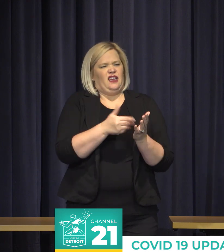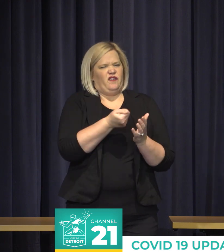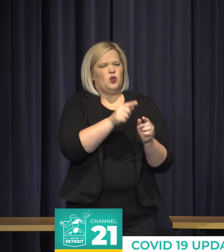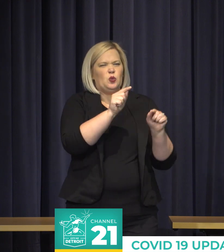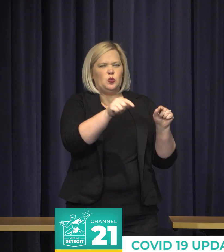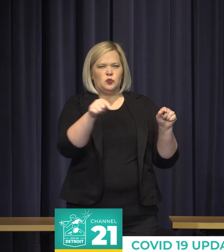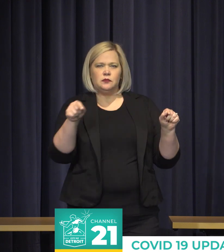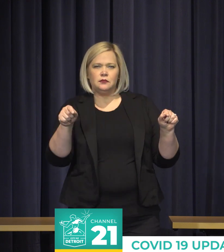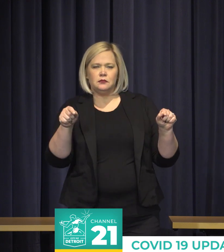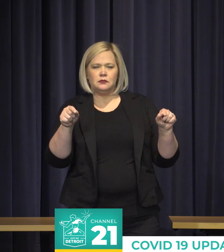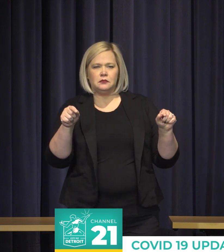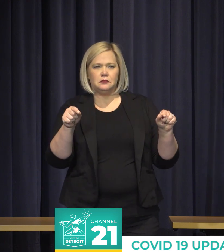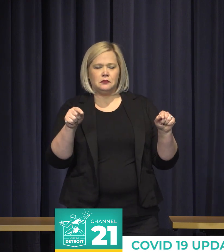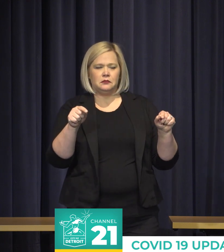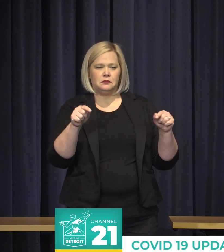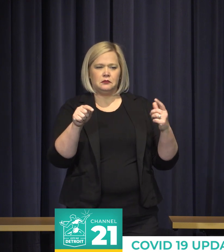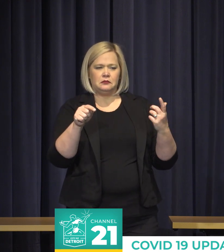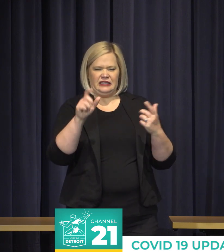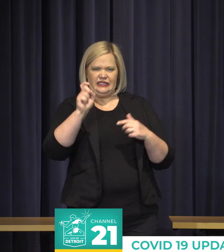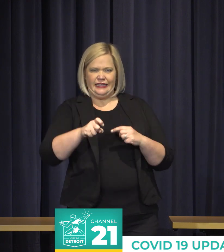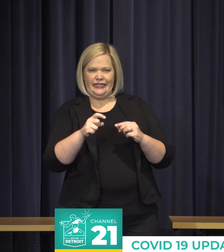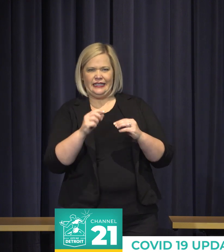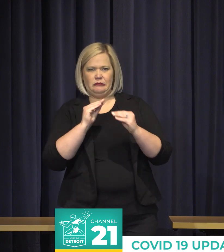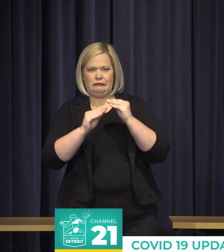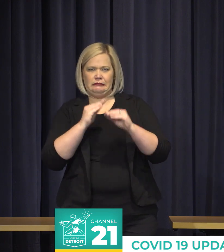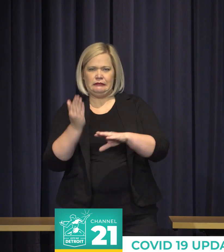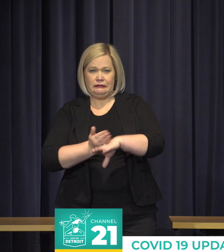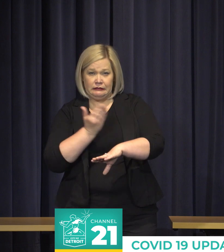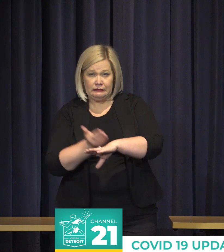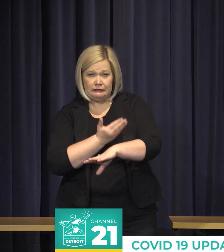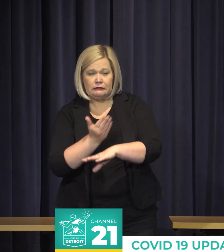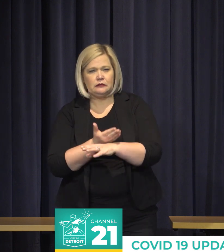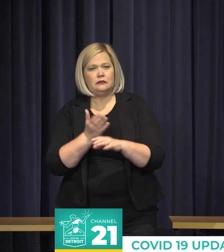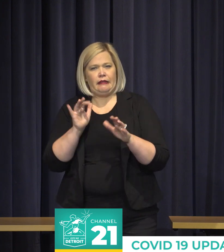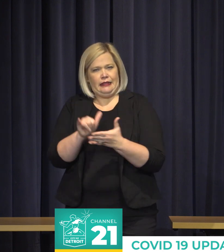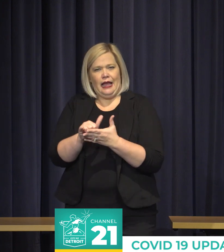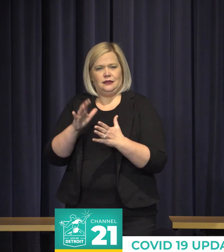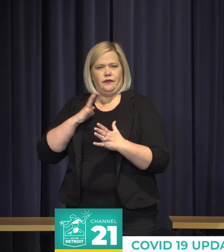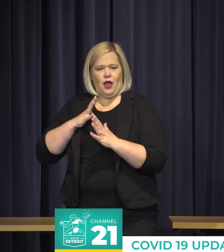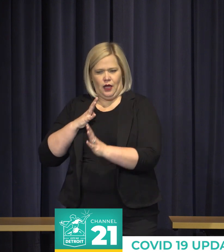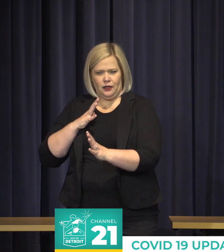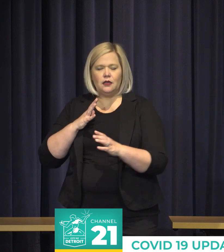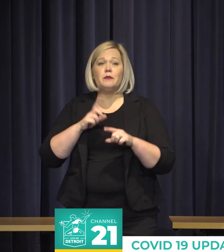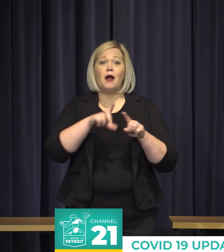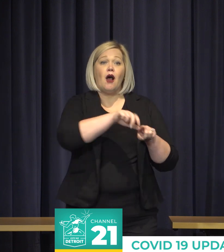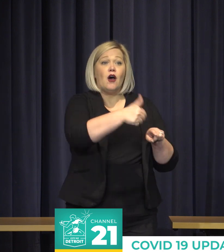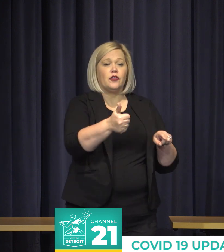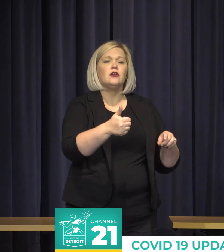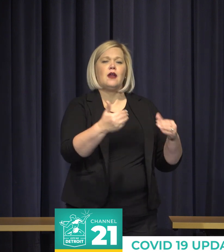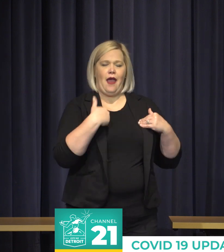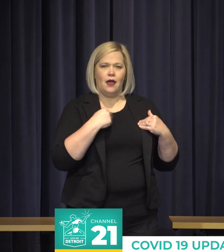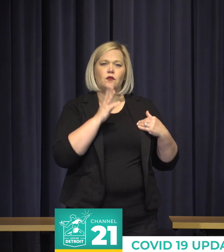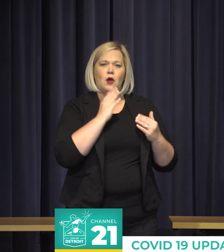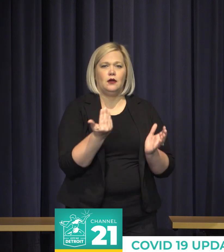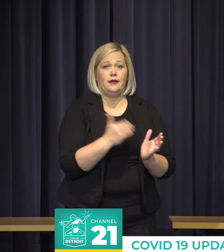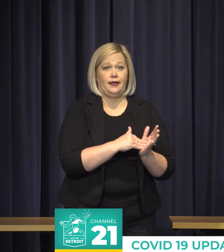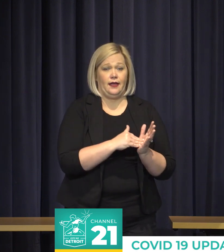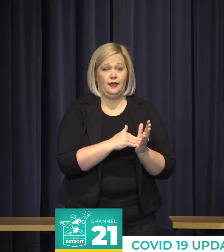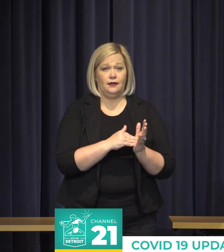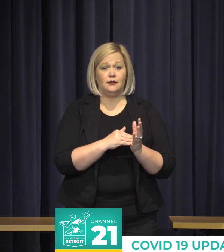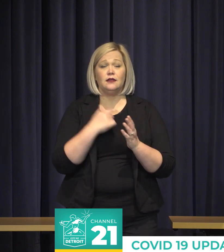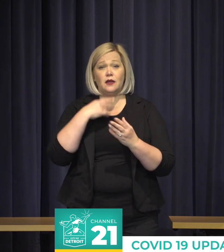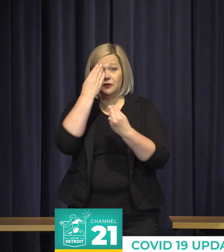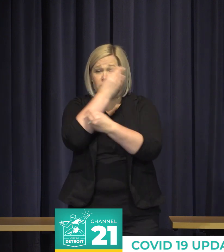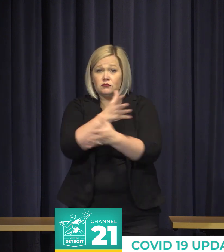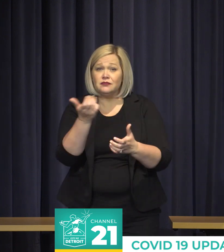that need the plumbing, which we're fixing, we've turned them on. And I would say to anybody listening to this, if